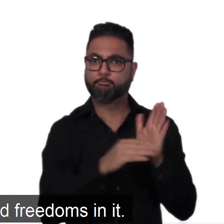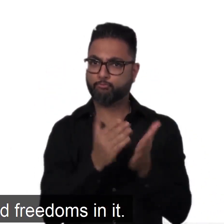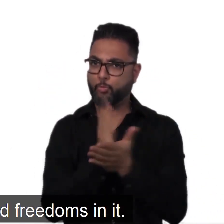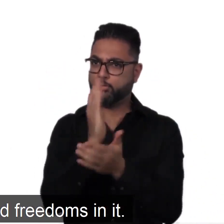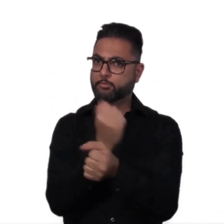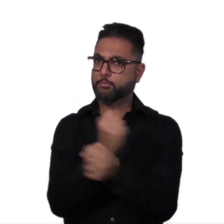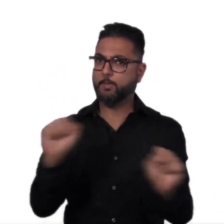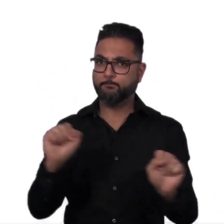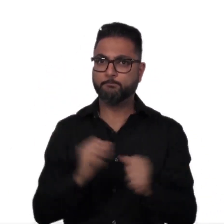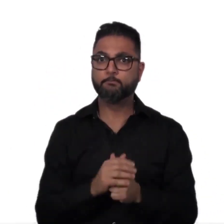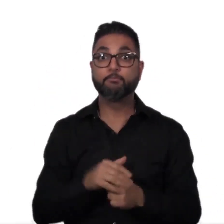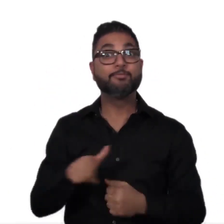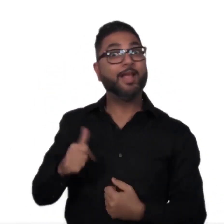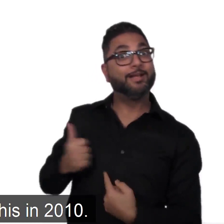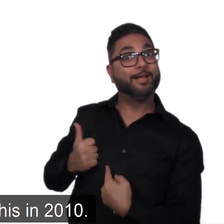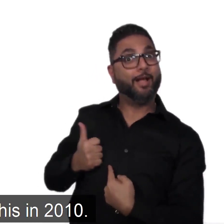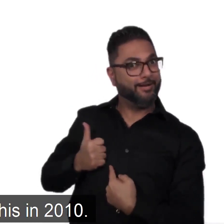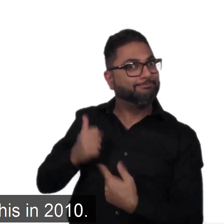in it.